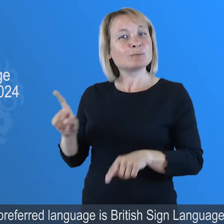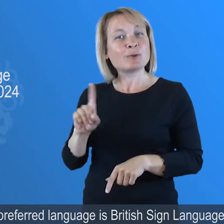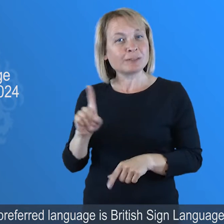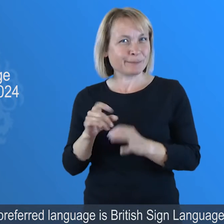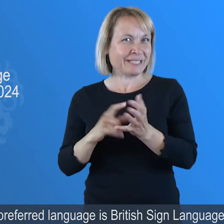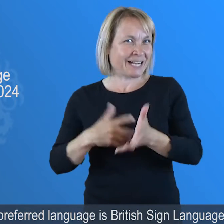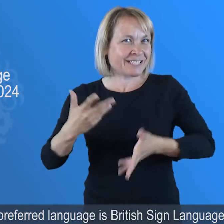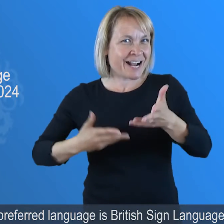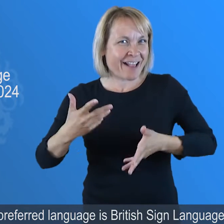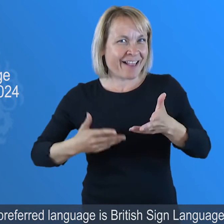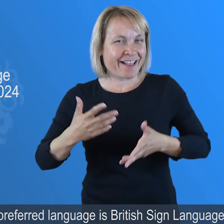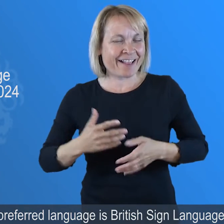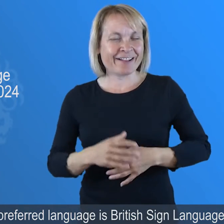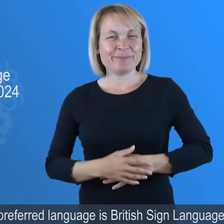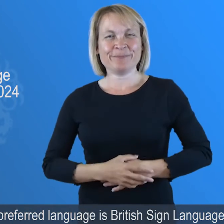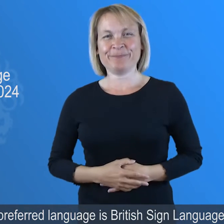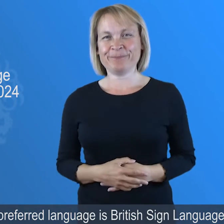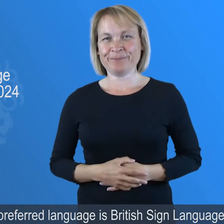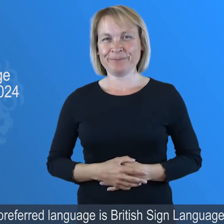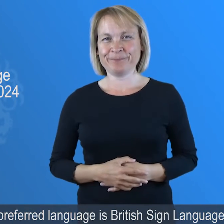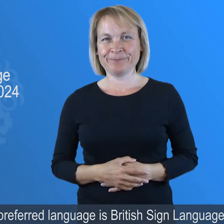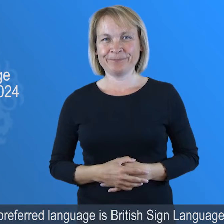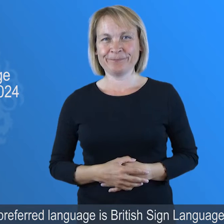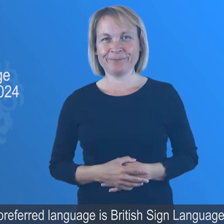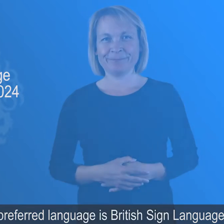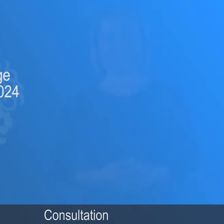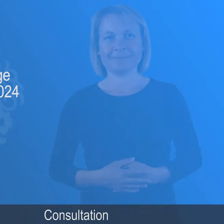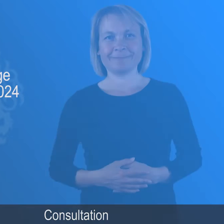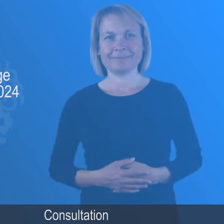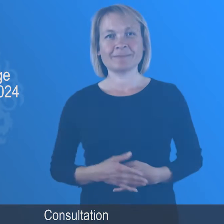whose first or preferred language is British Sign Language.